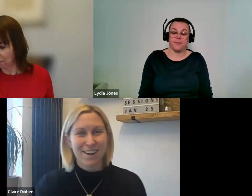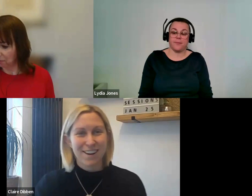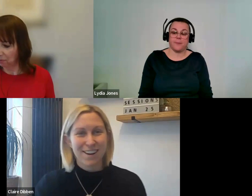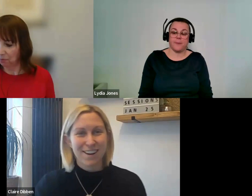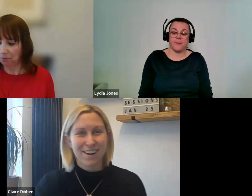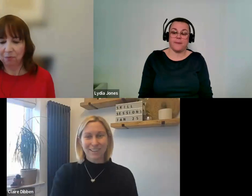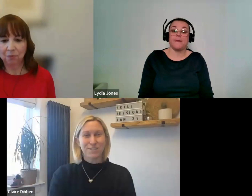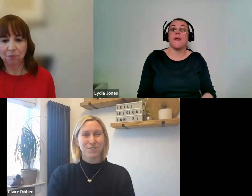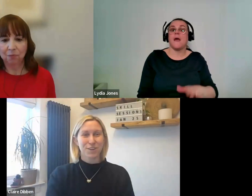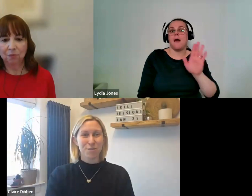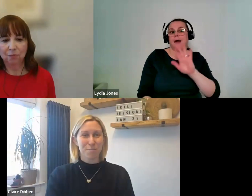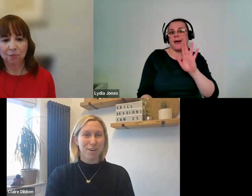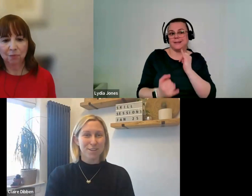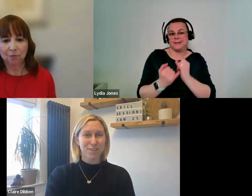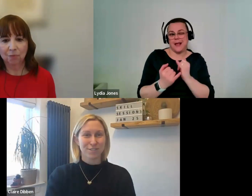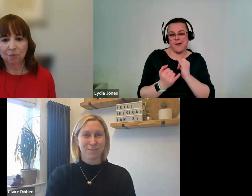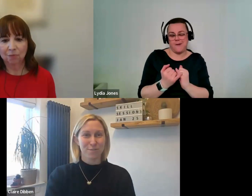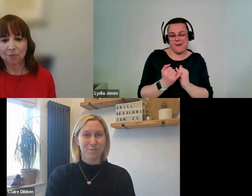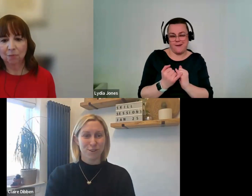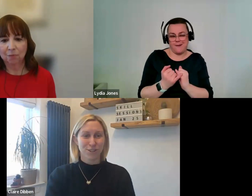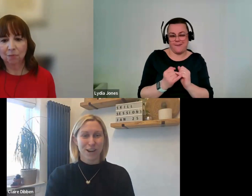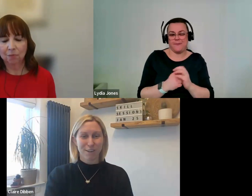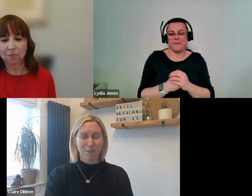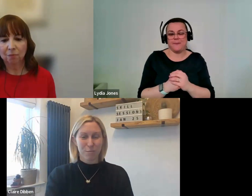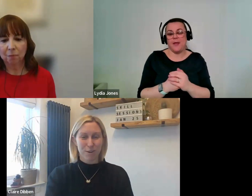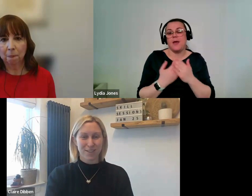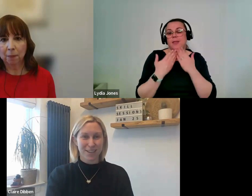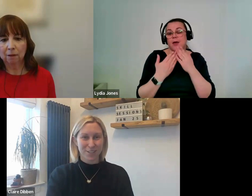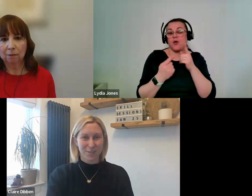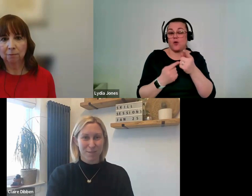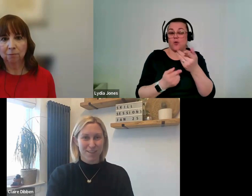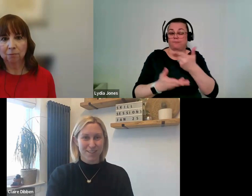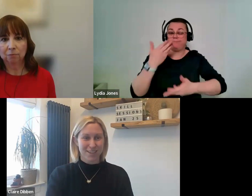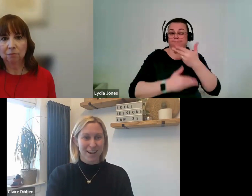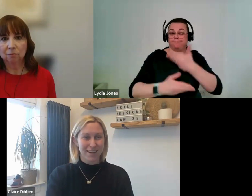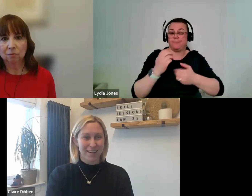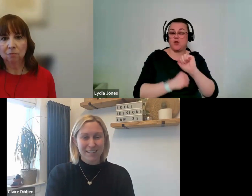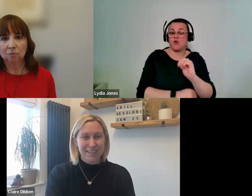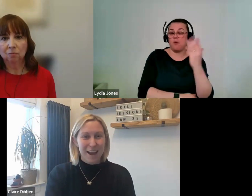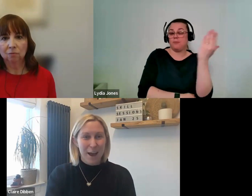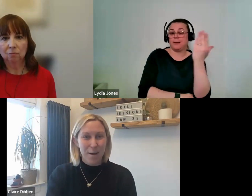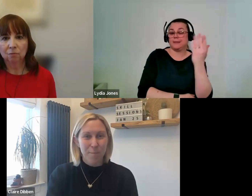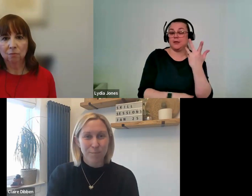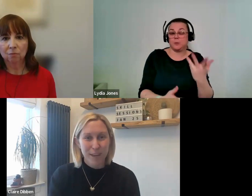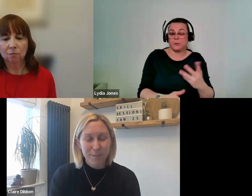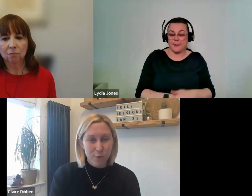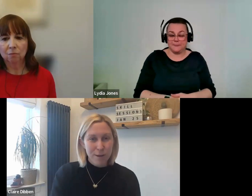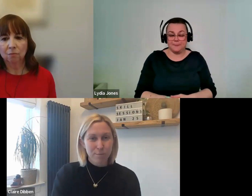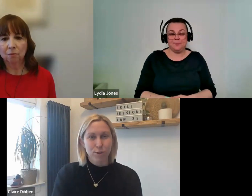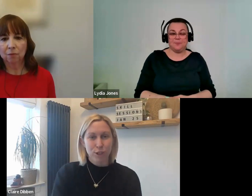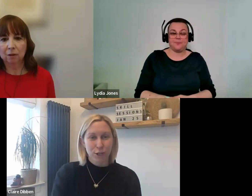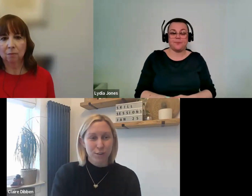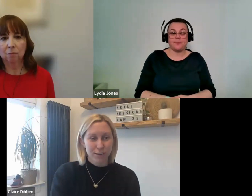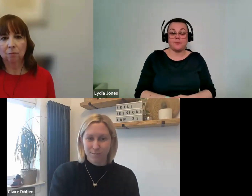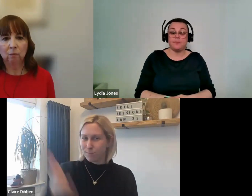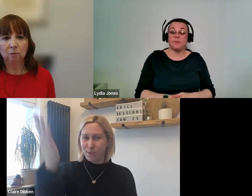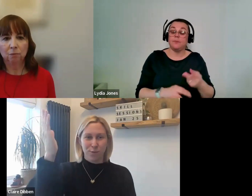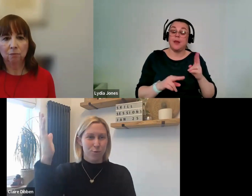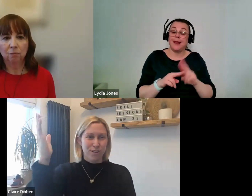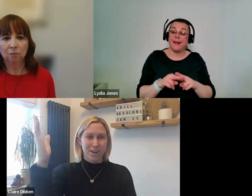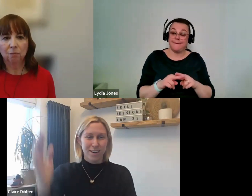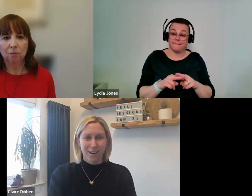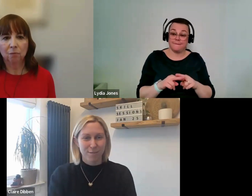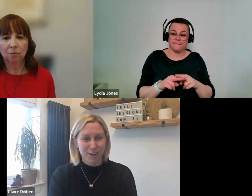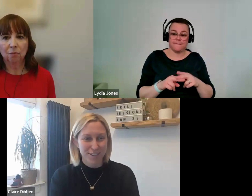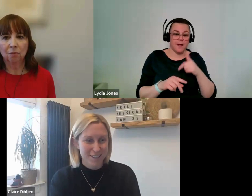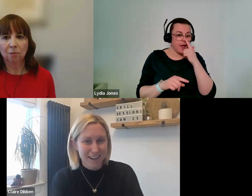Hi, Sarah. Thank you so much for sharing your presentation with us today. If you're able to,